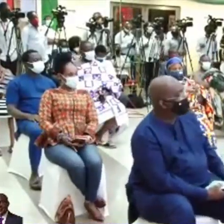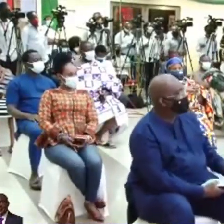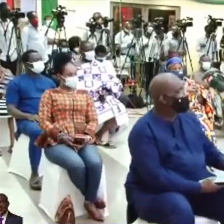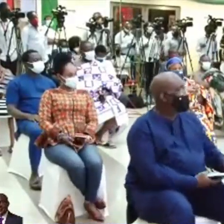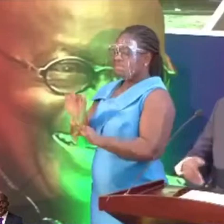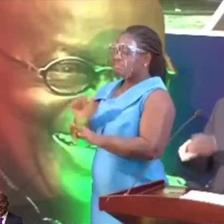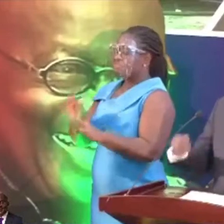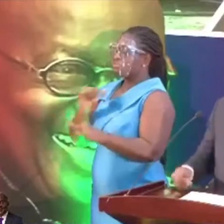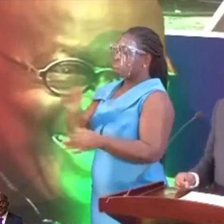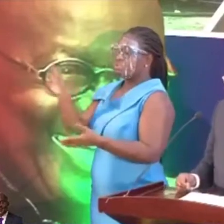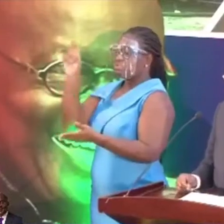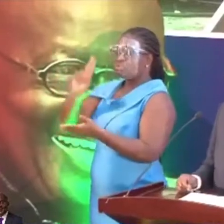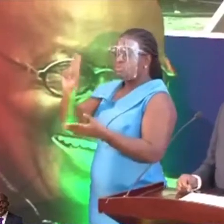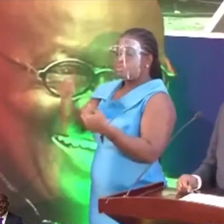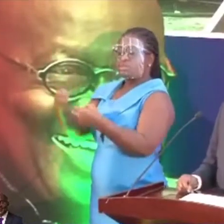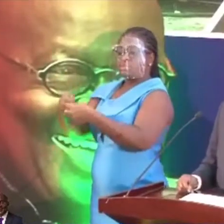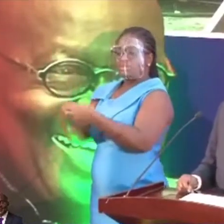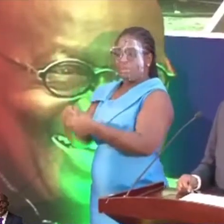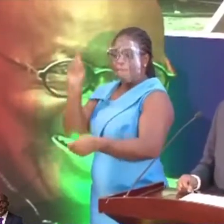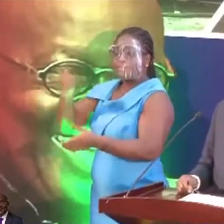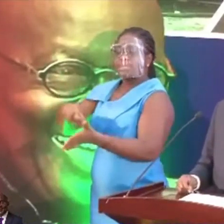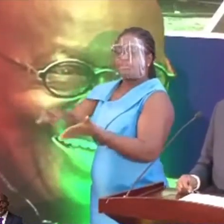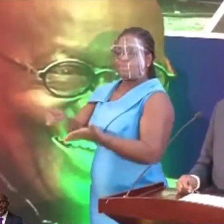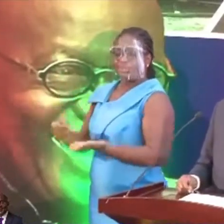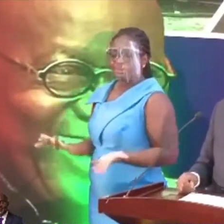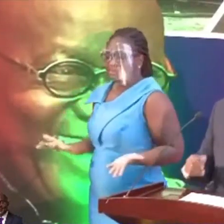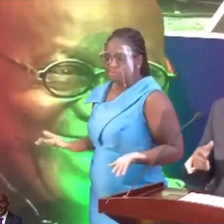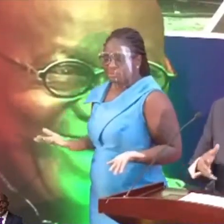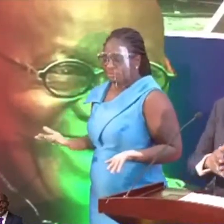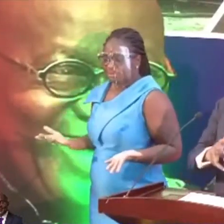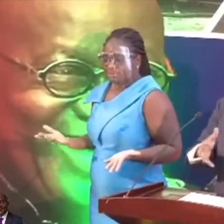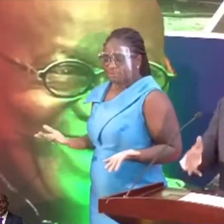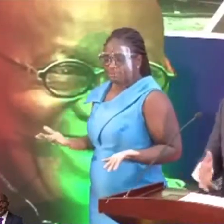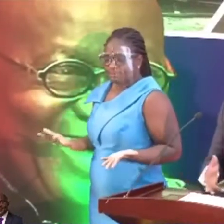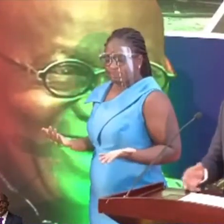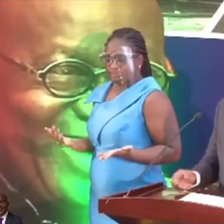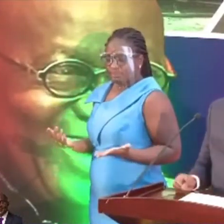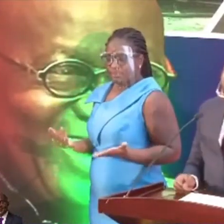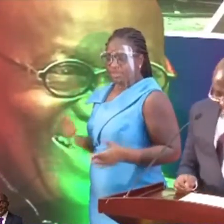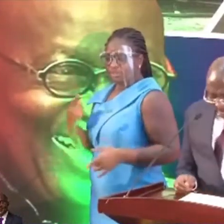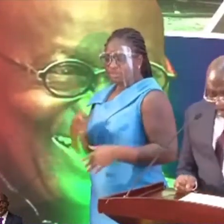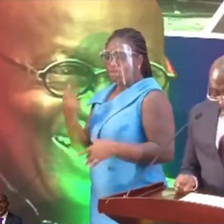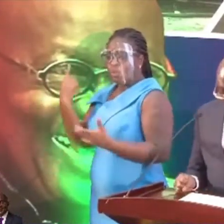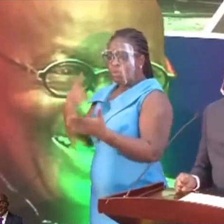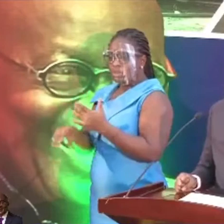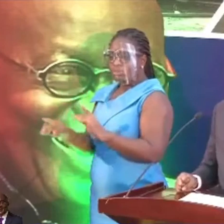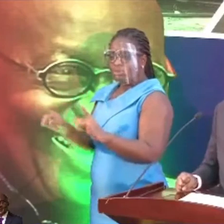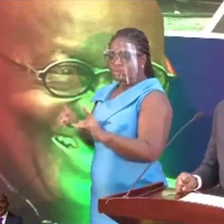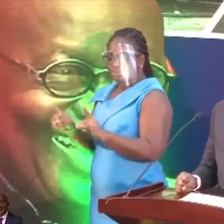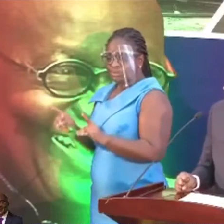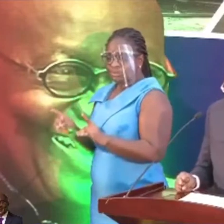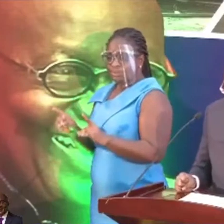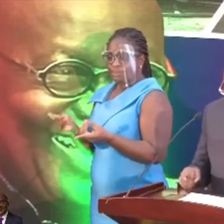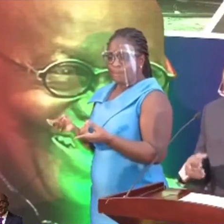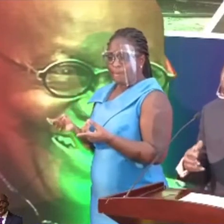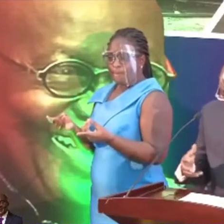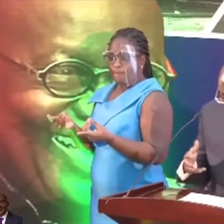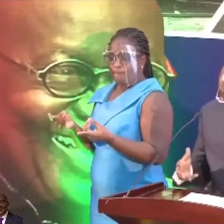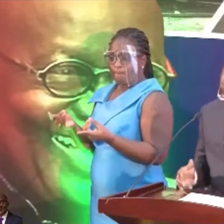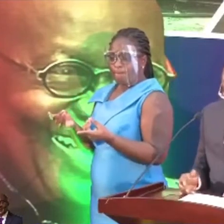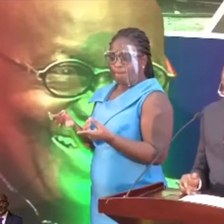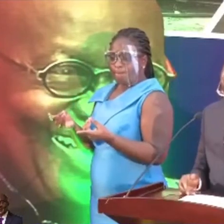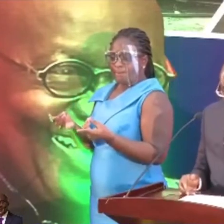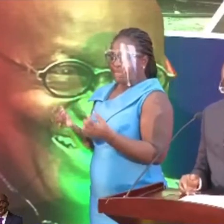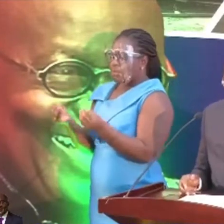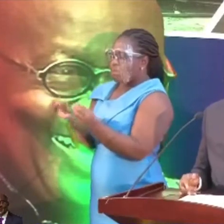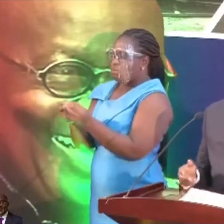don't use the power, we'll have to pay for it. And this is what we have been saddled with. And a lot of